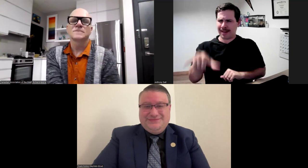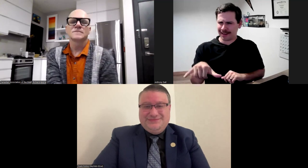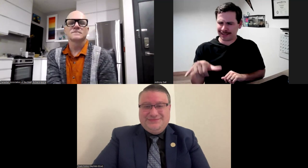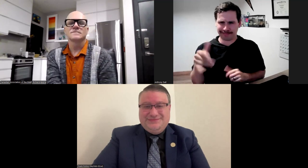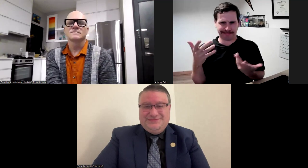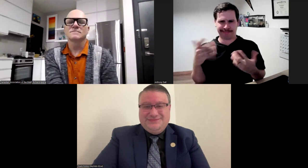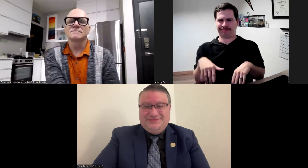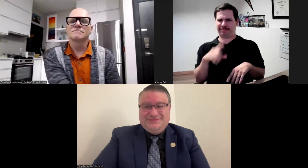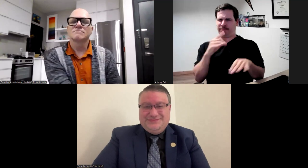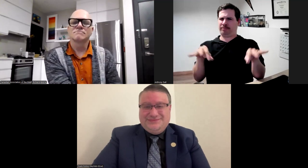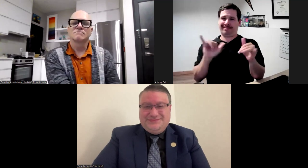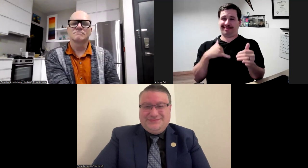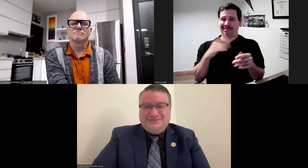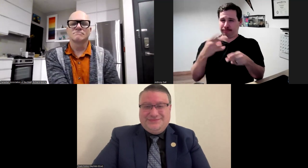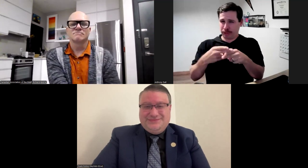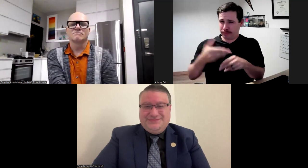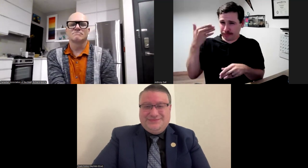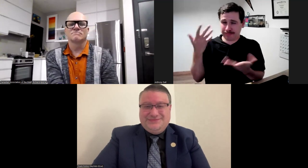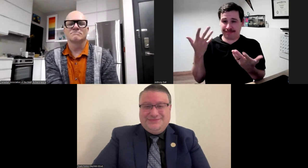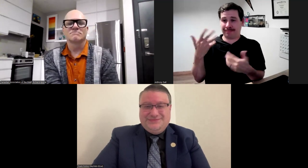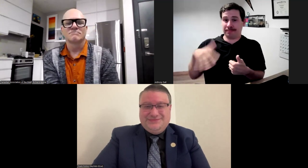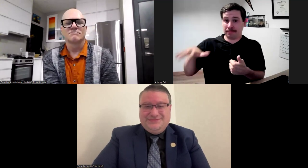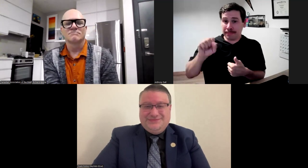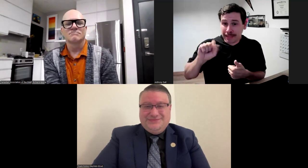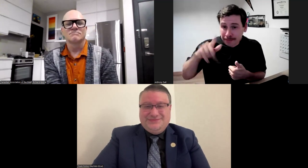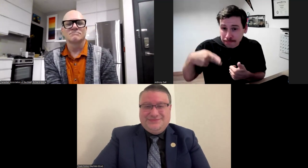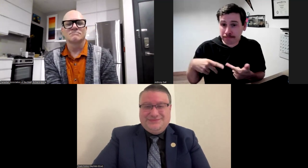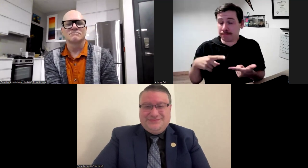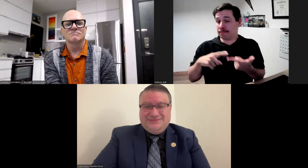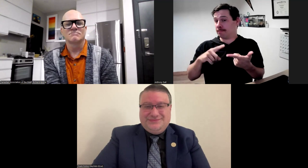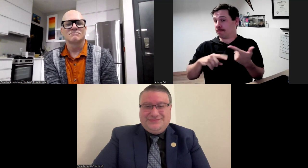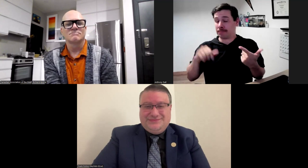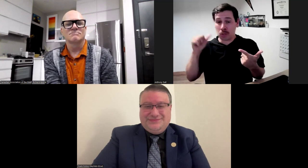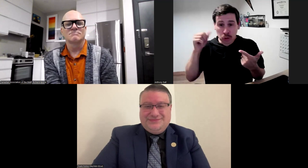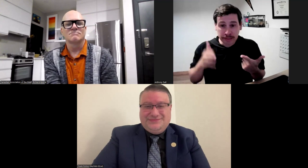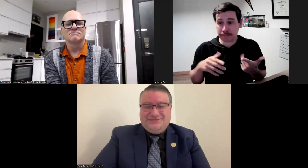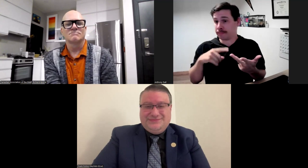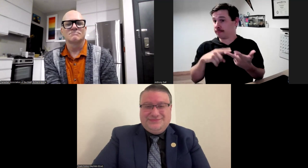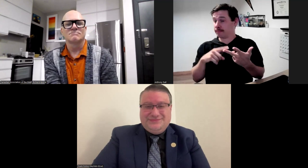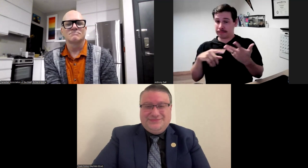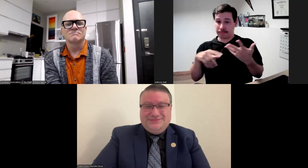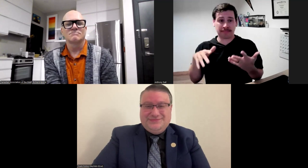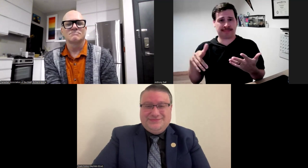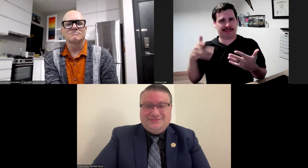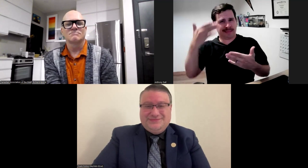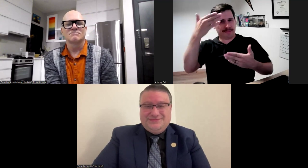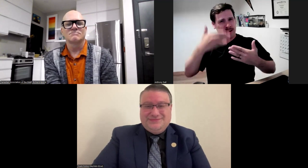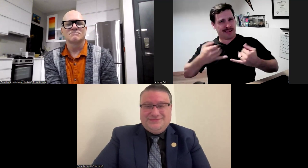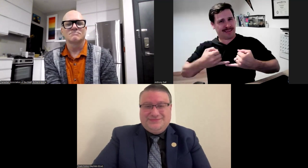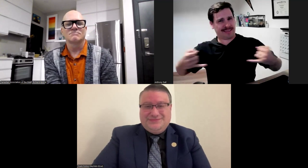not there? I've had this through my entire 4 years of schooling and it's not there. And so, like I said, when I talk to the SLPs and